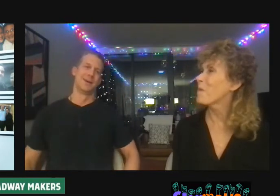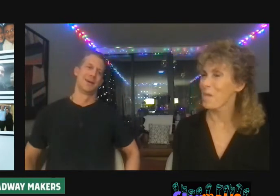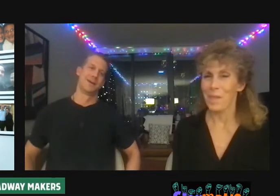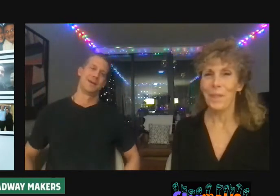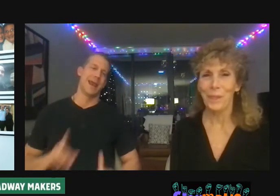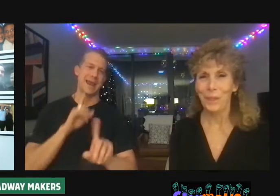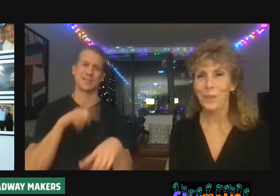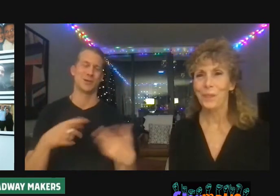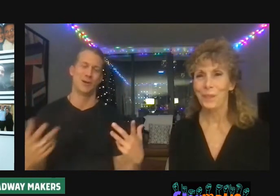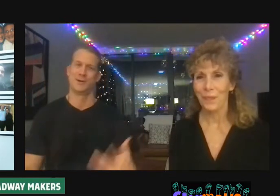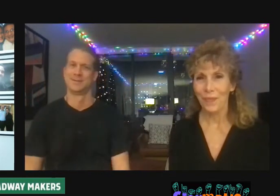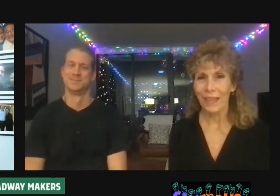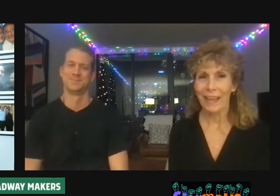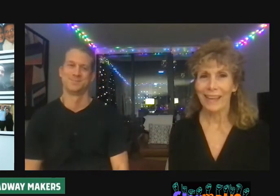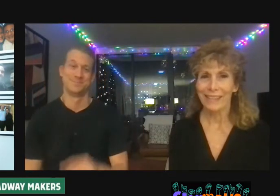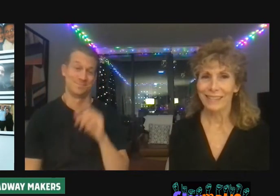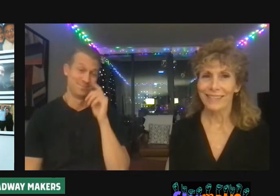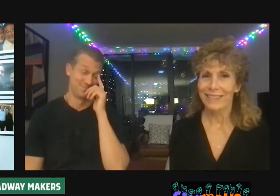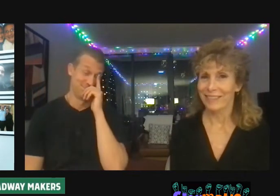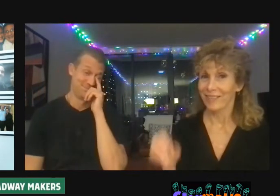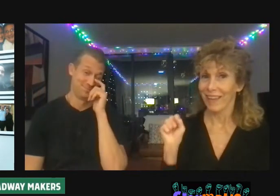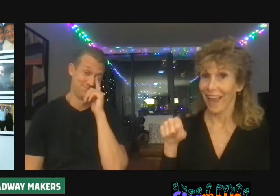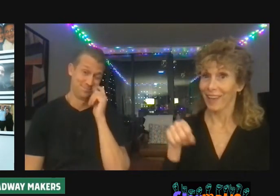question to answer. Yeah.